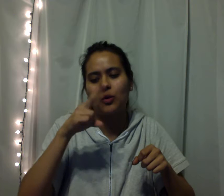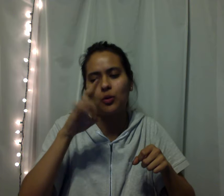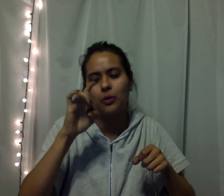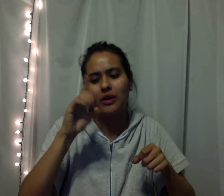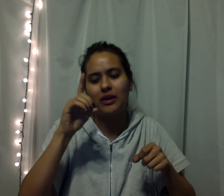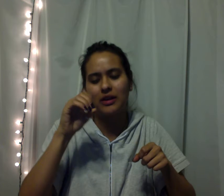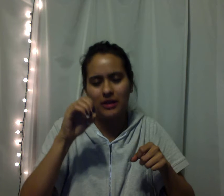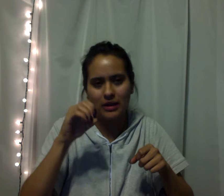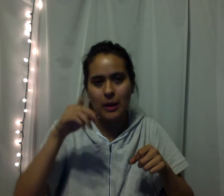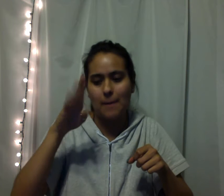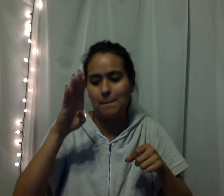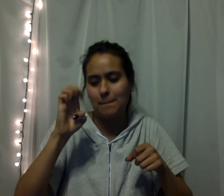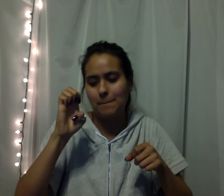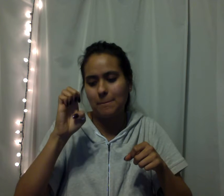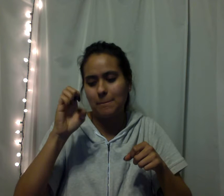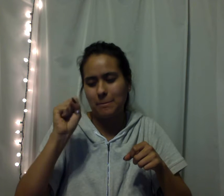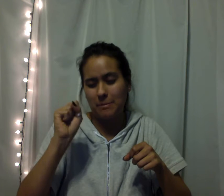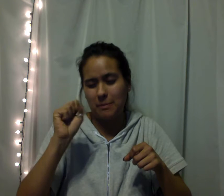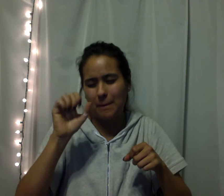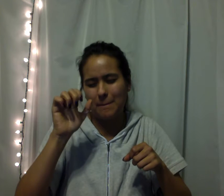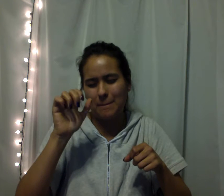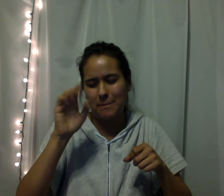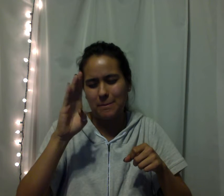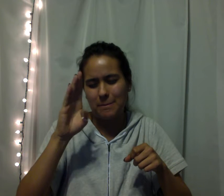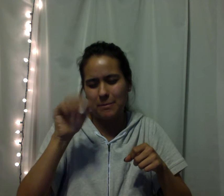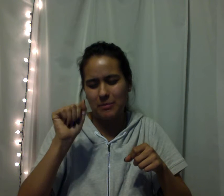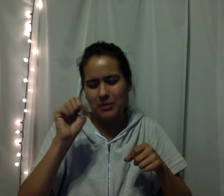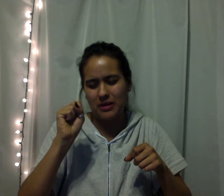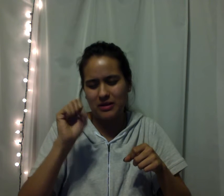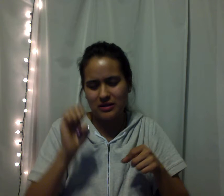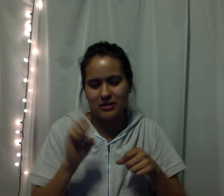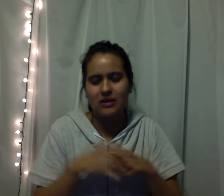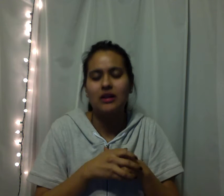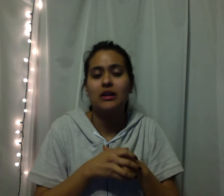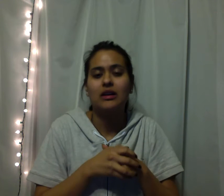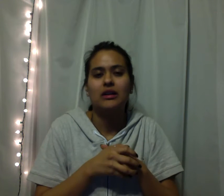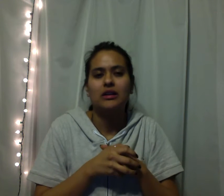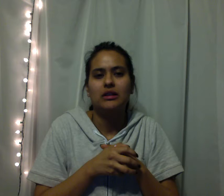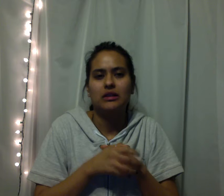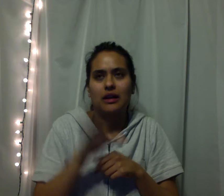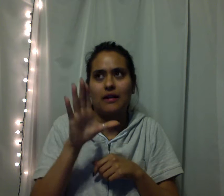And there are probably 50 different variables that influence the rate of evaporation.